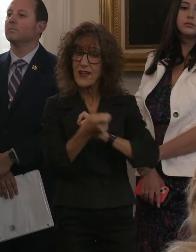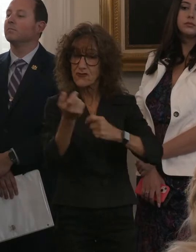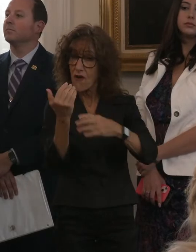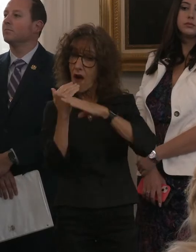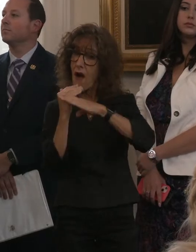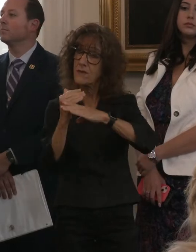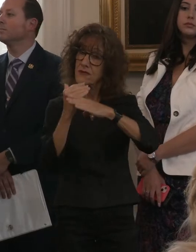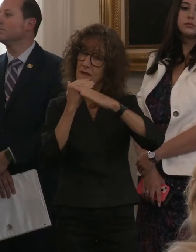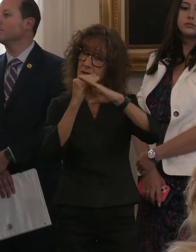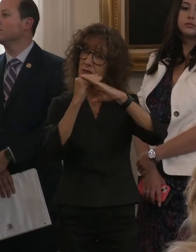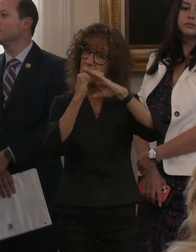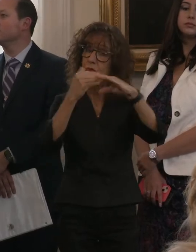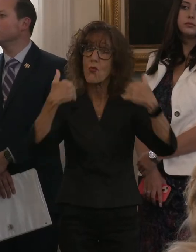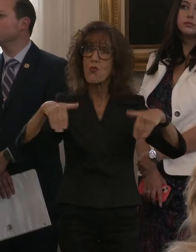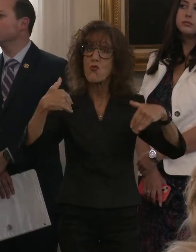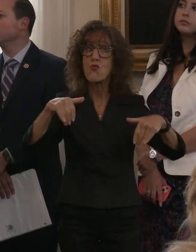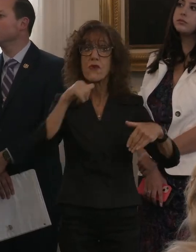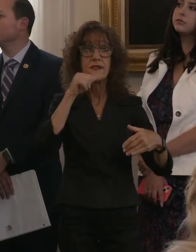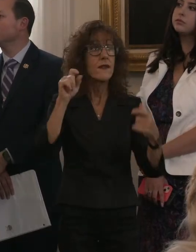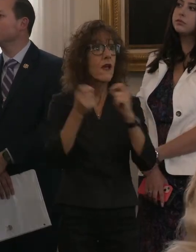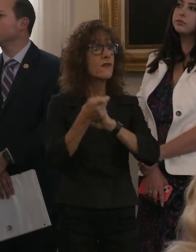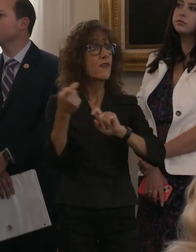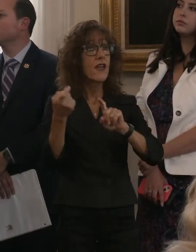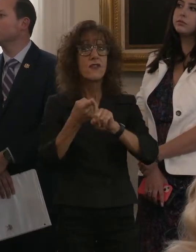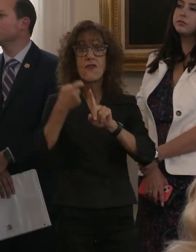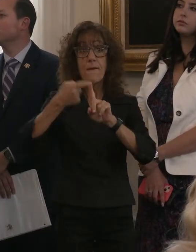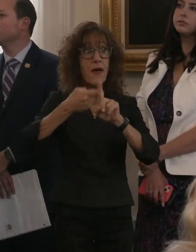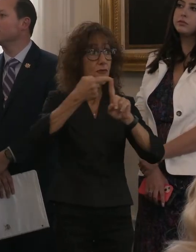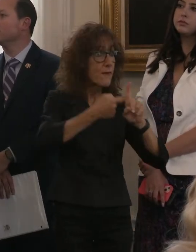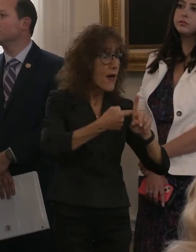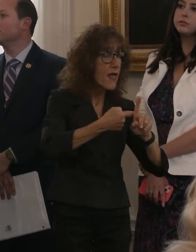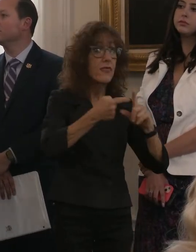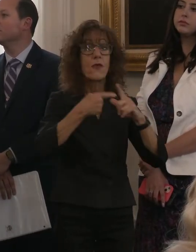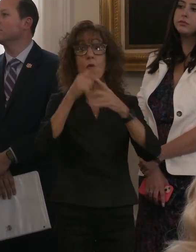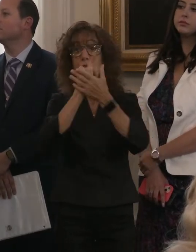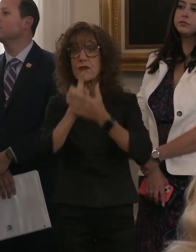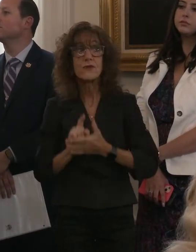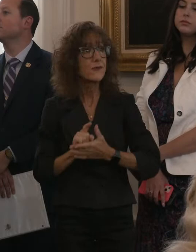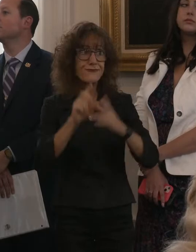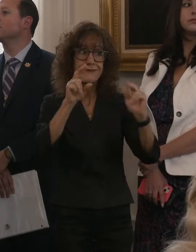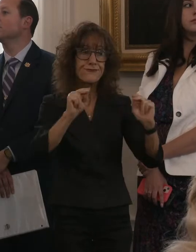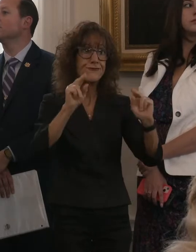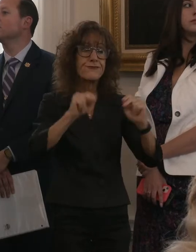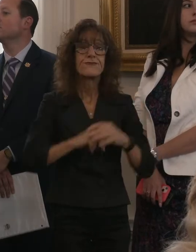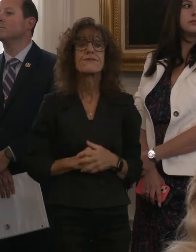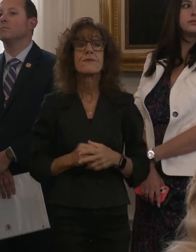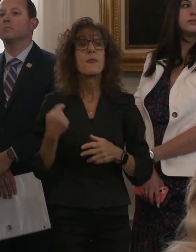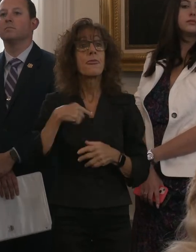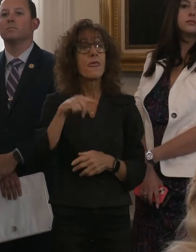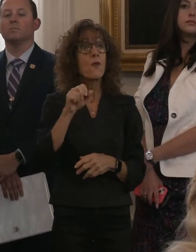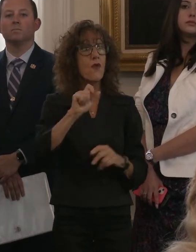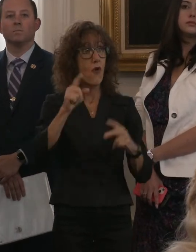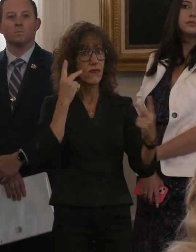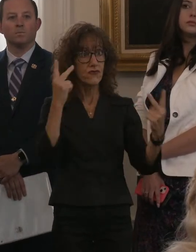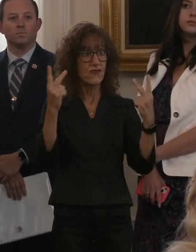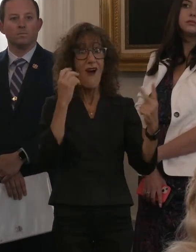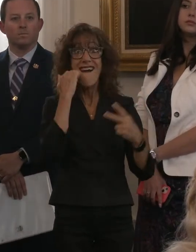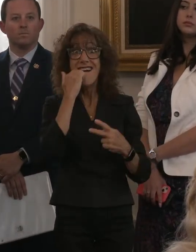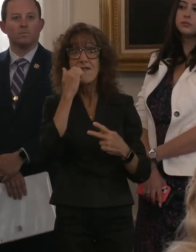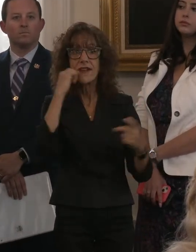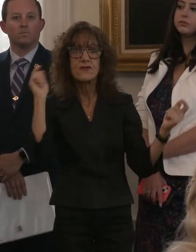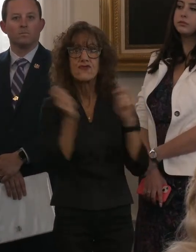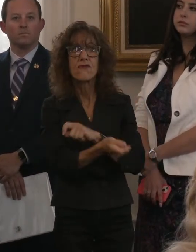we're up against did not change from month to month or from week to week. We all saw they were changing from day to